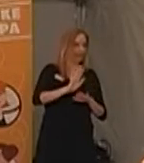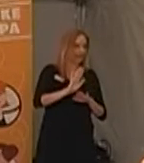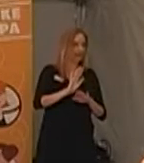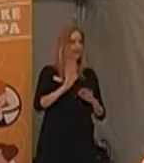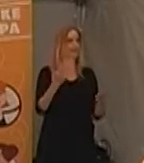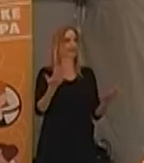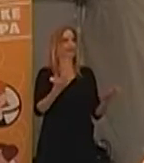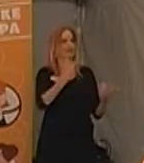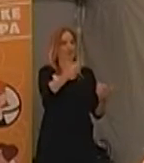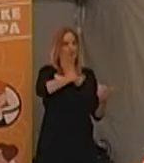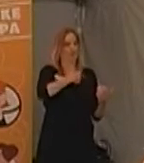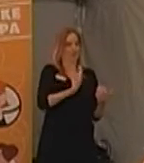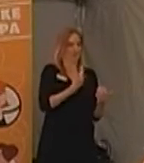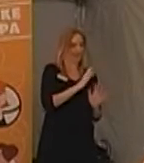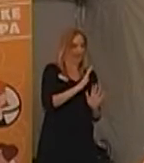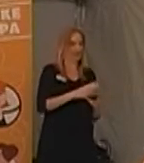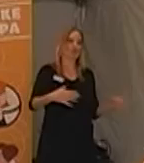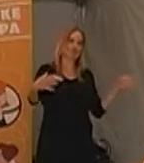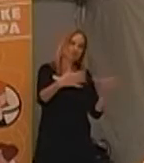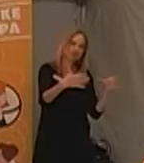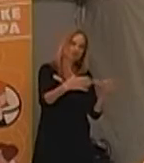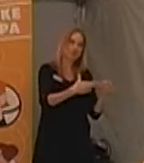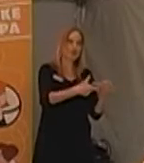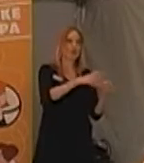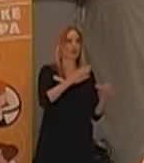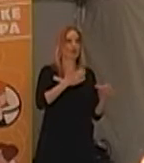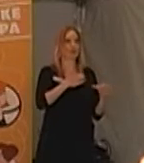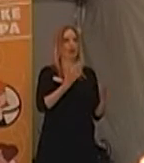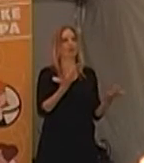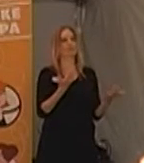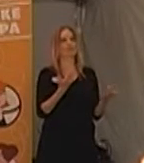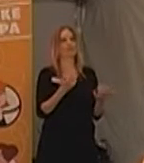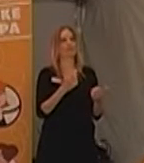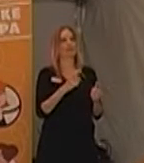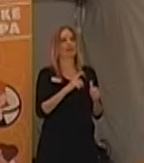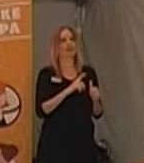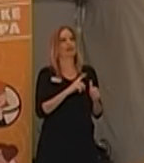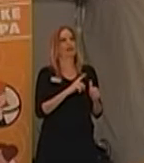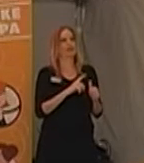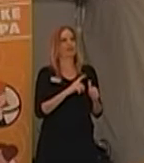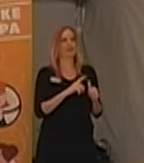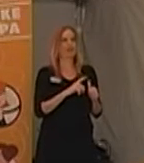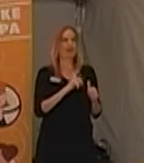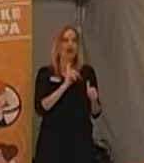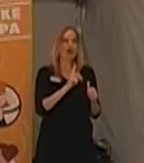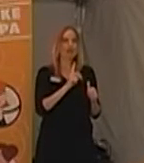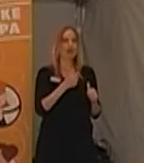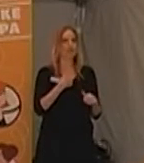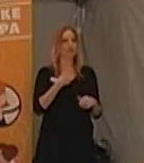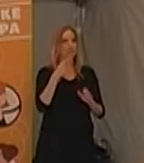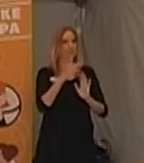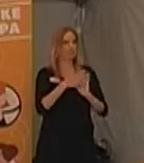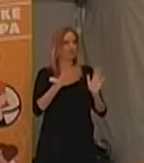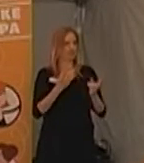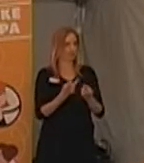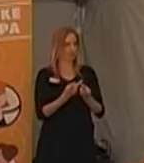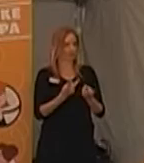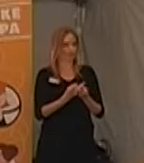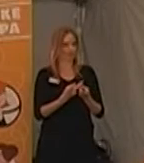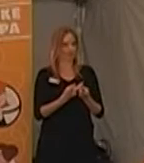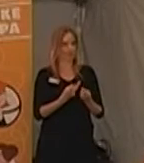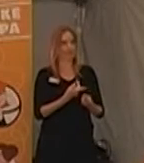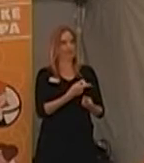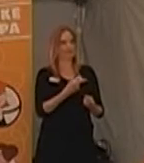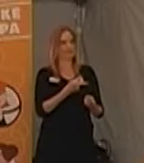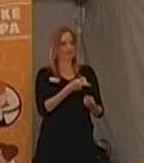individualism, equality on a number of different fronts. But then, as I understand it, it's actually not